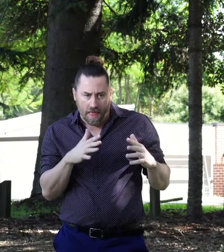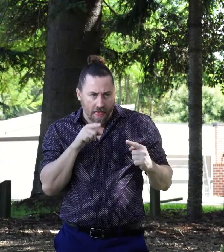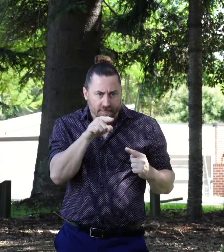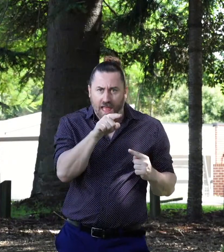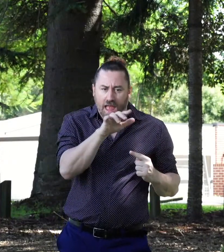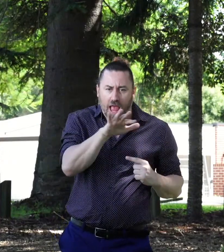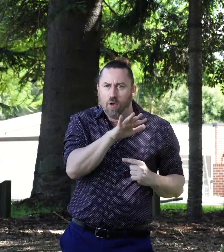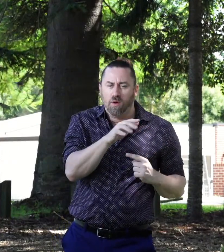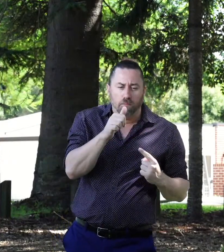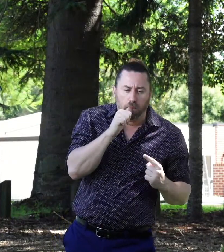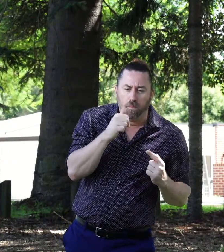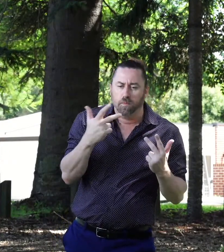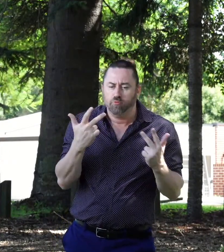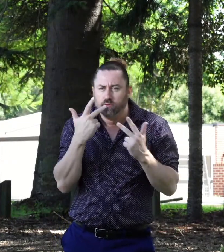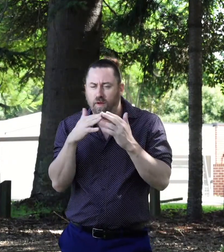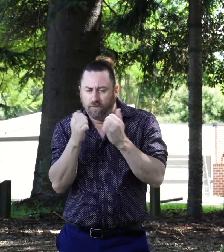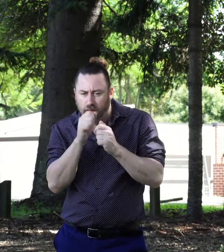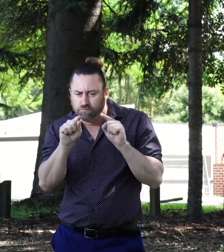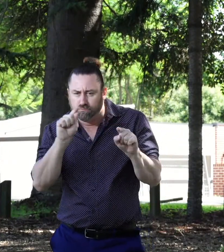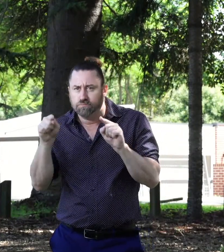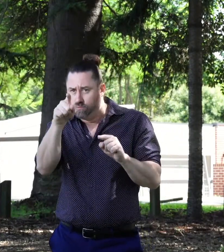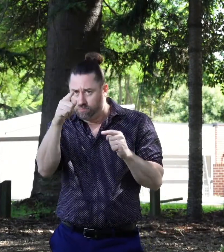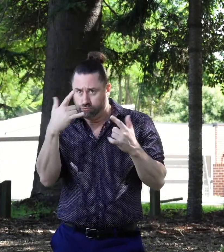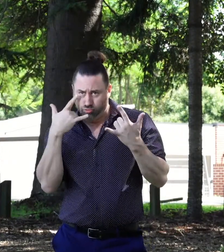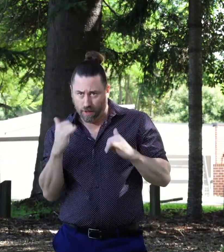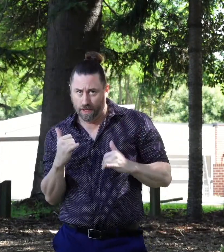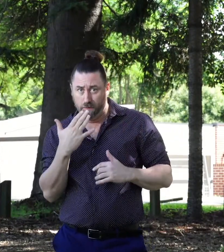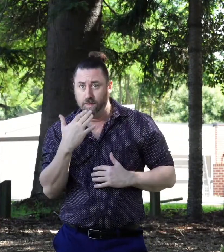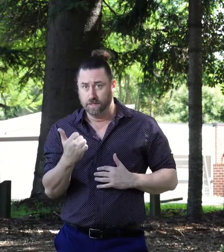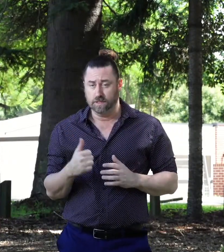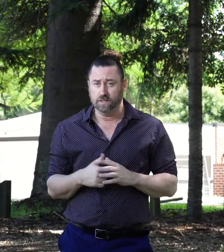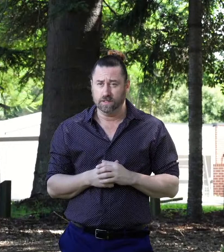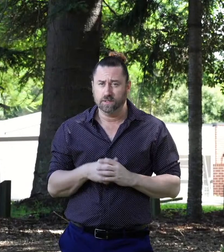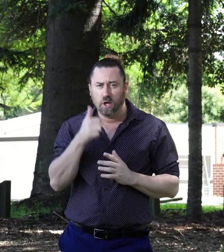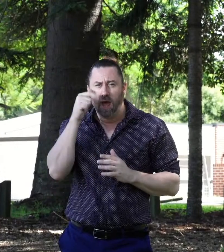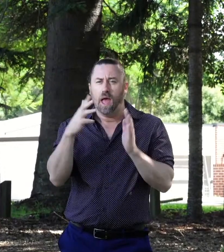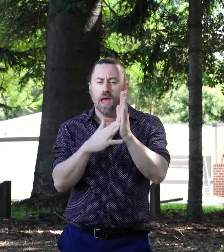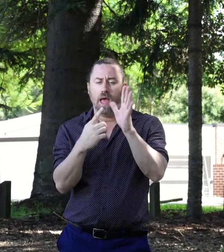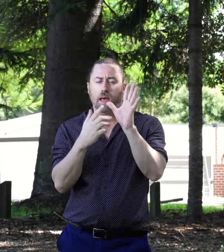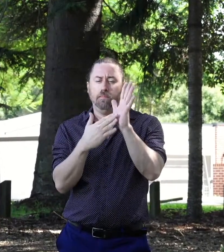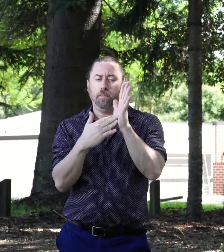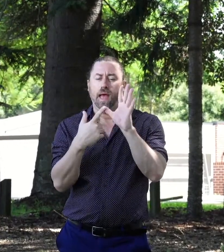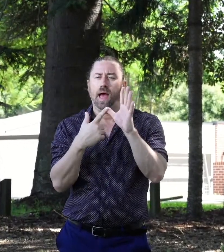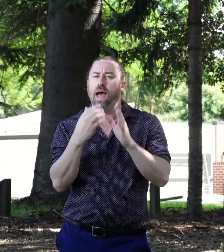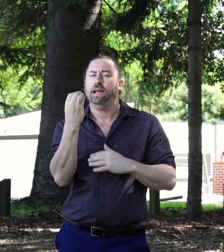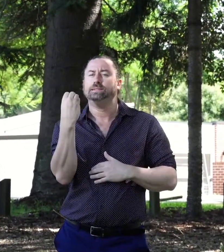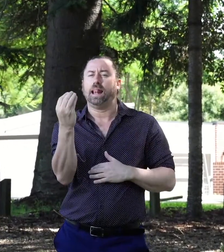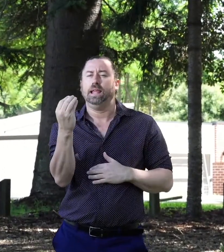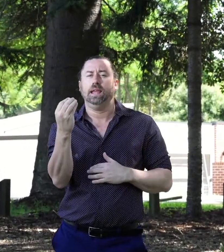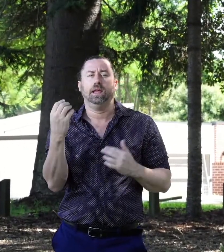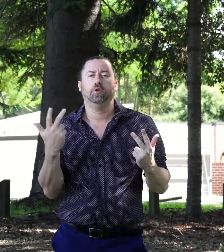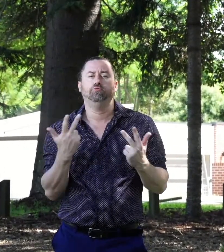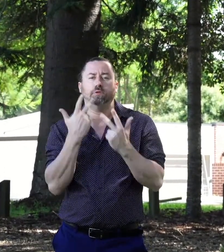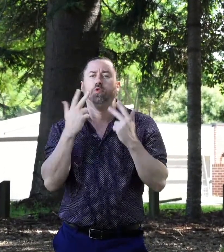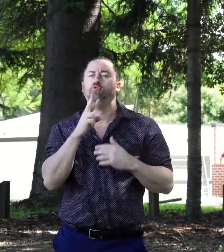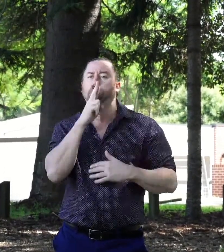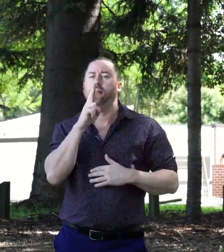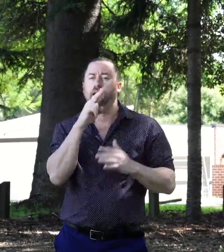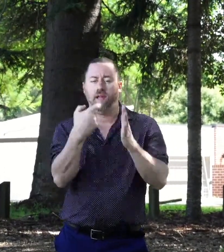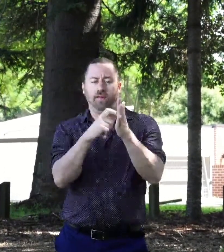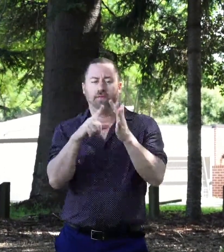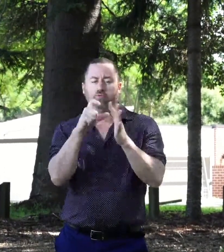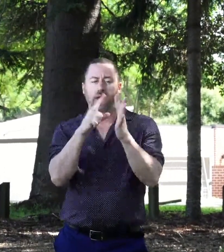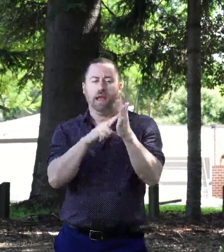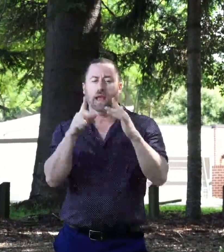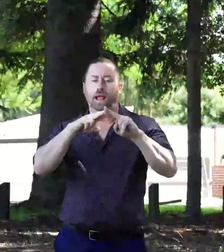direction. We have increased the directions around Mama's Italian Restaurant at Redcliffe, which now says if you have